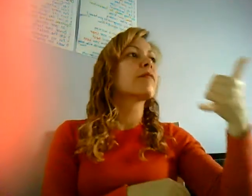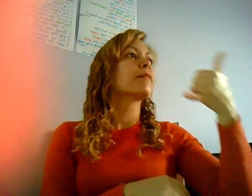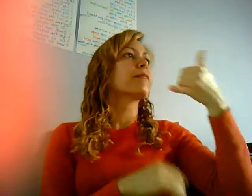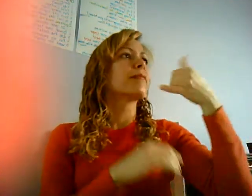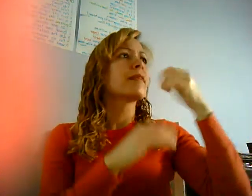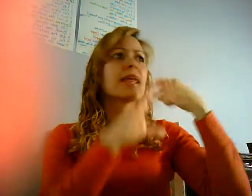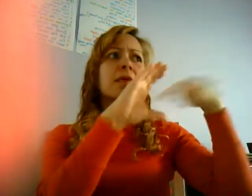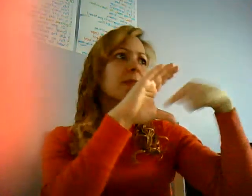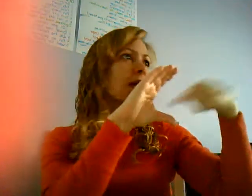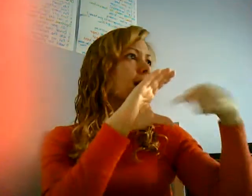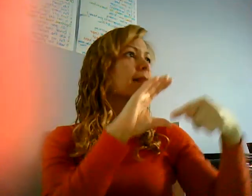or call them.